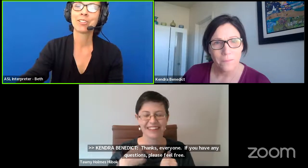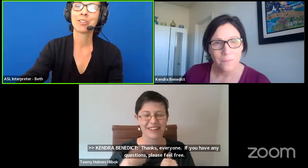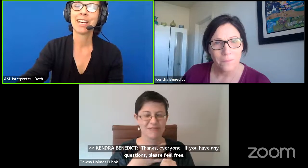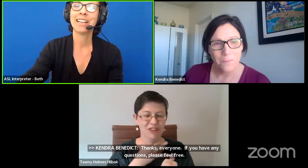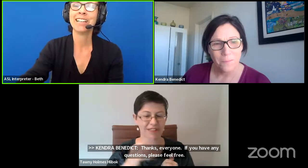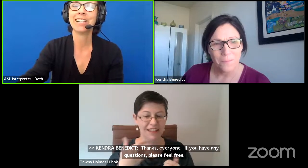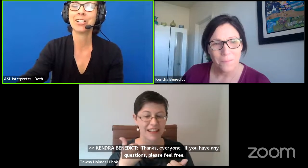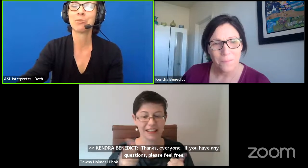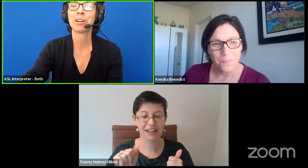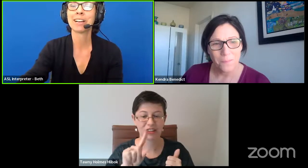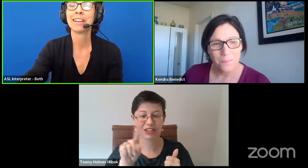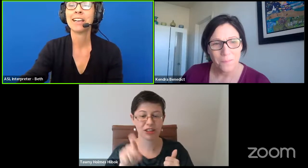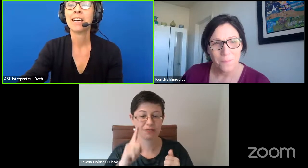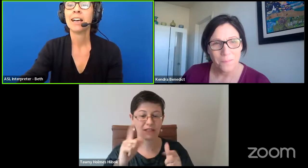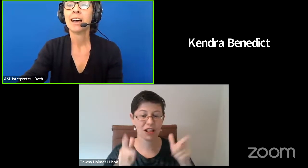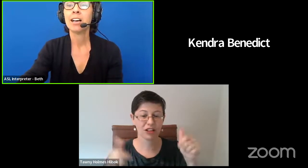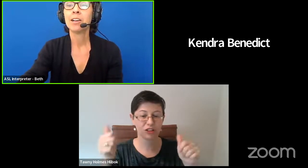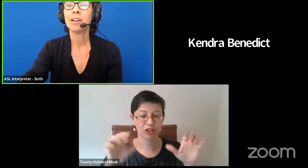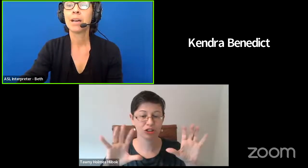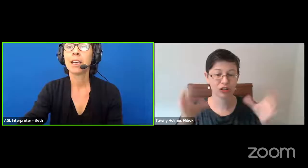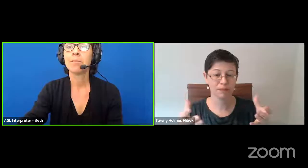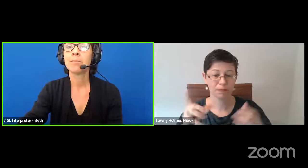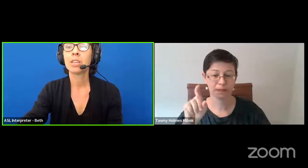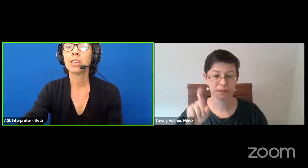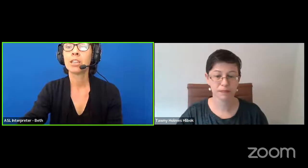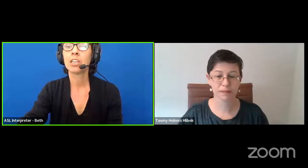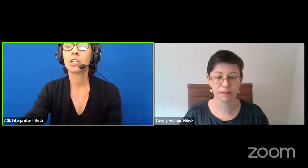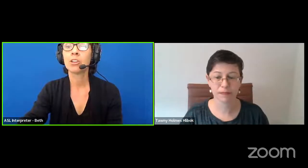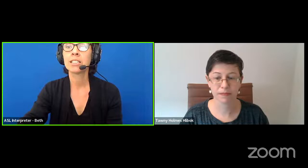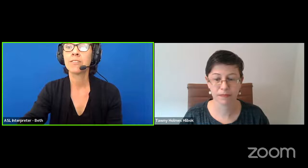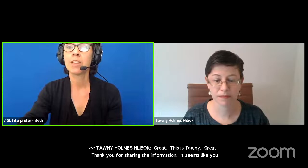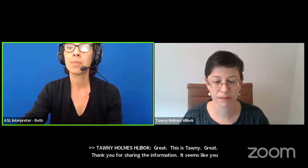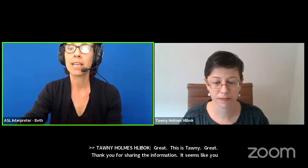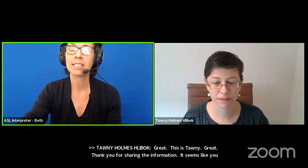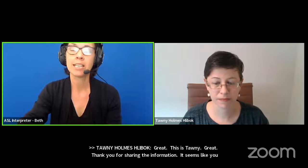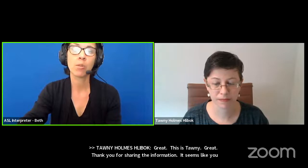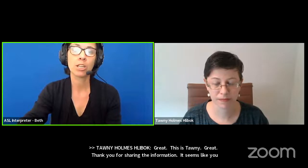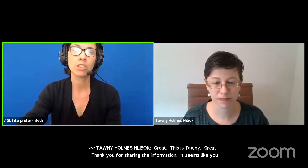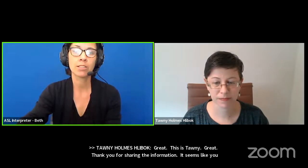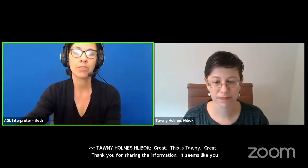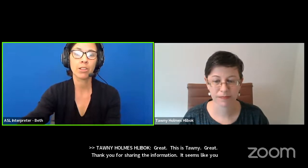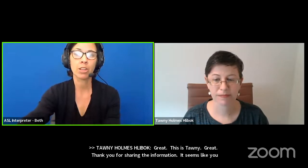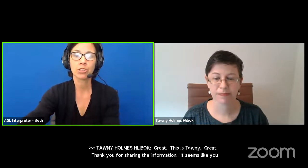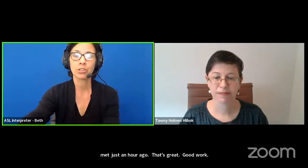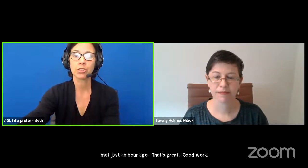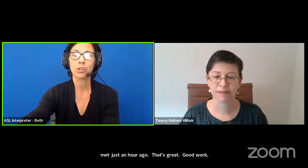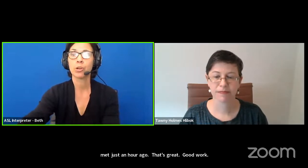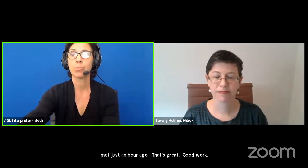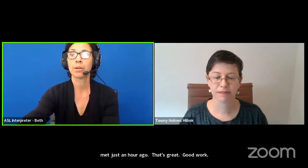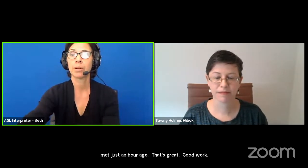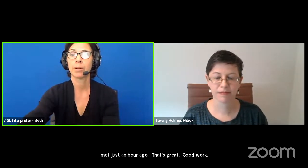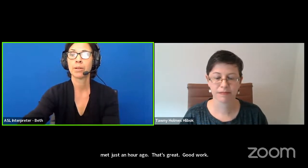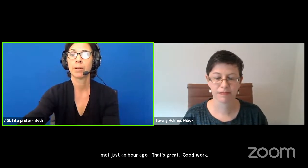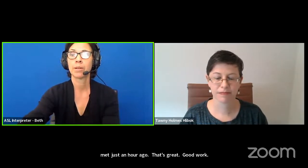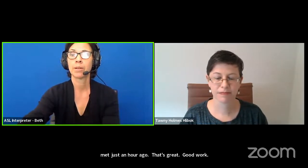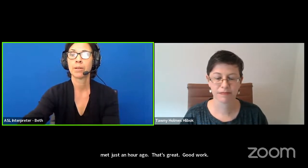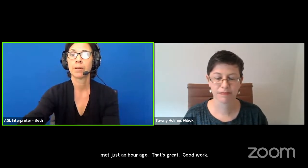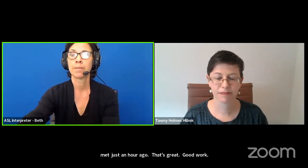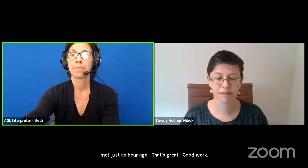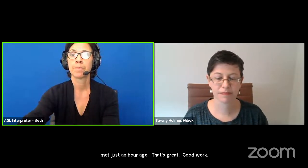ago. That's great. Good work. I'm curious if anybody has any questions for the larger group.